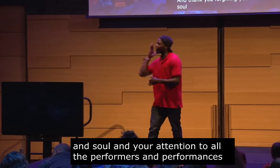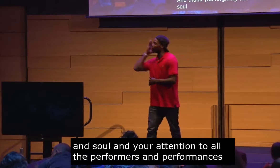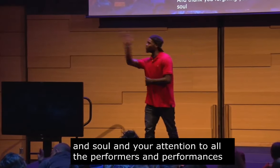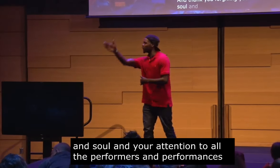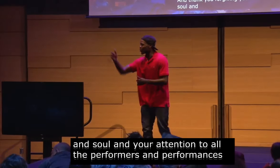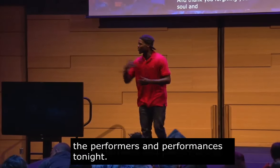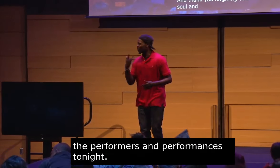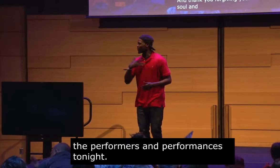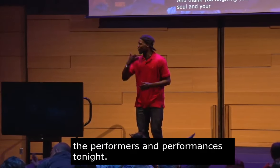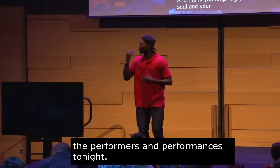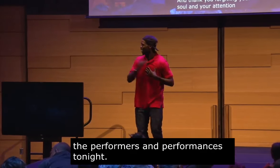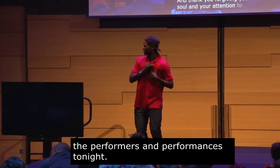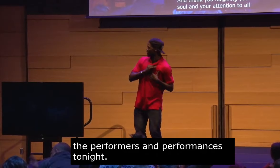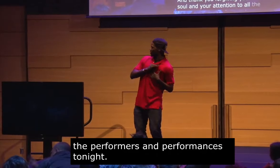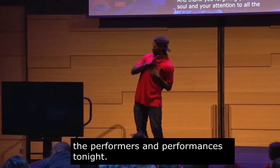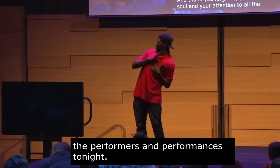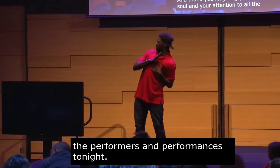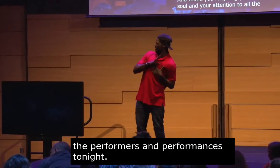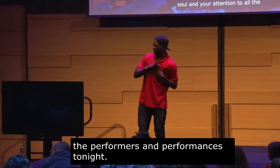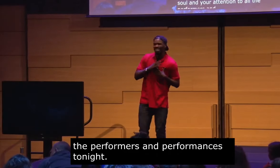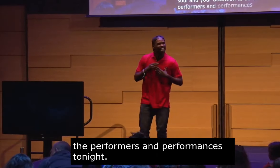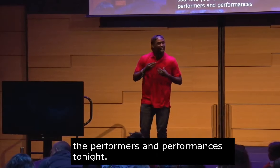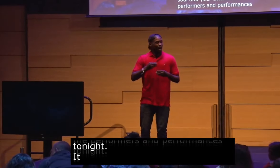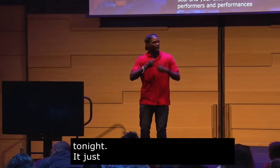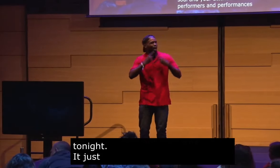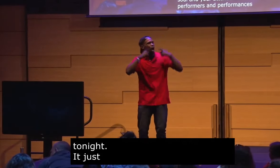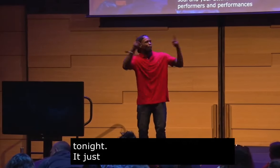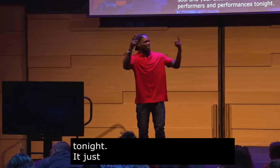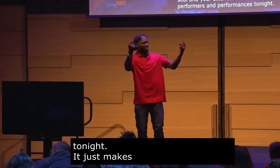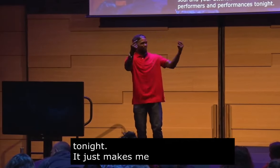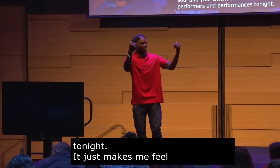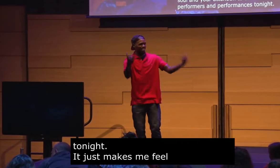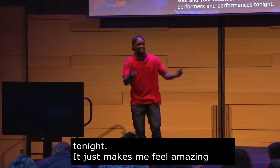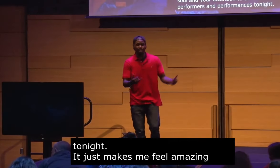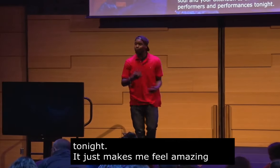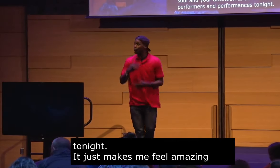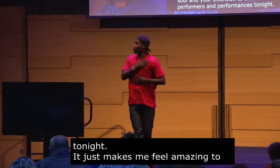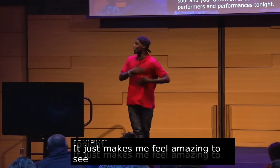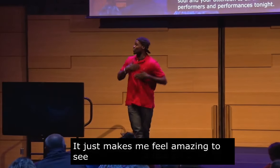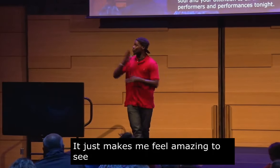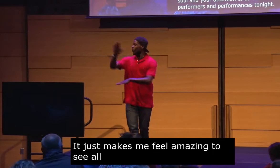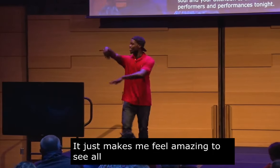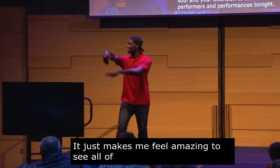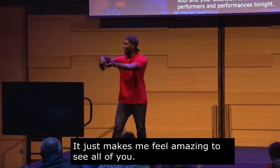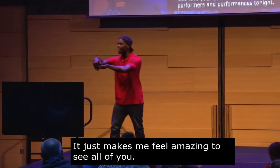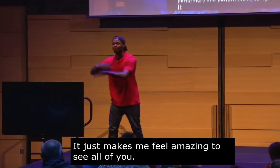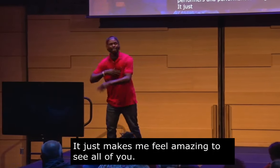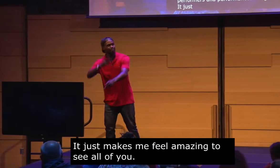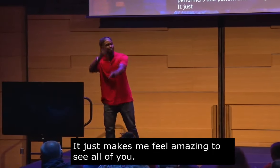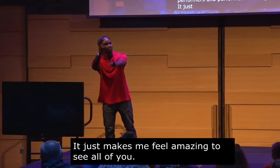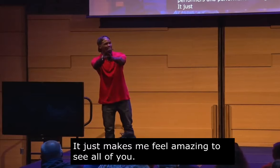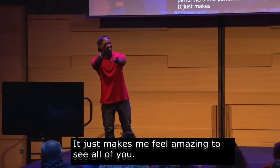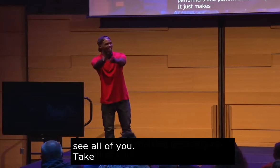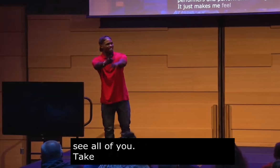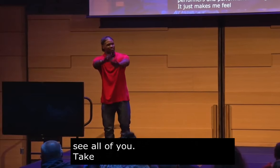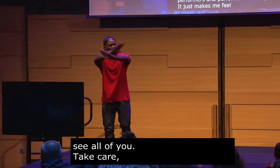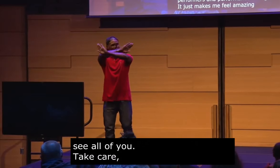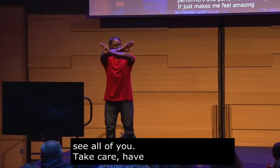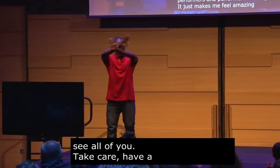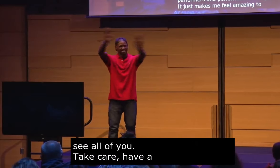and performances tonight. It just makes me feel amazing to see all of you. Take